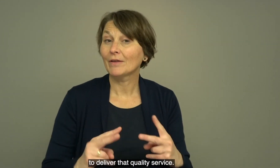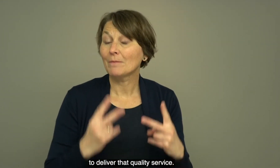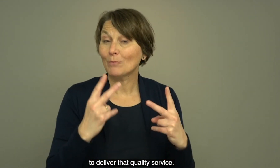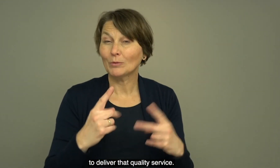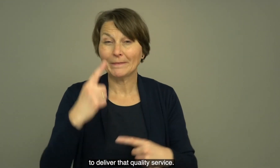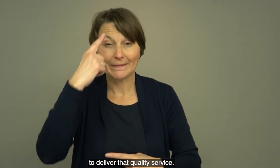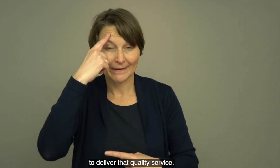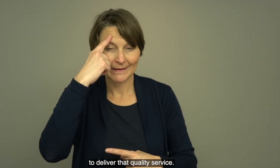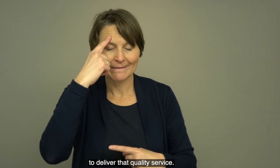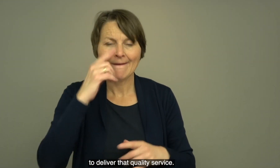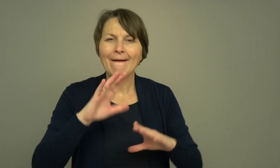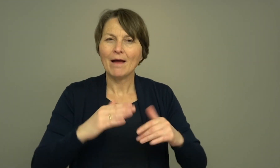quality service.